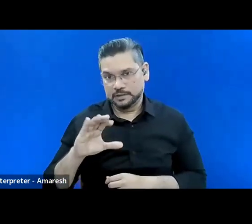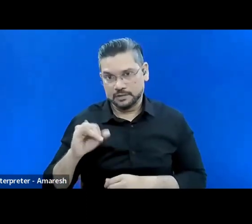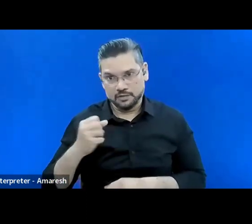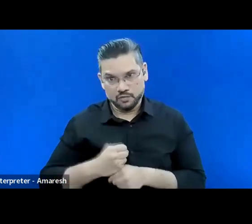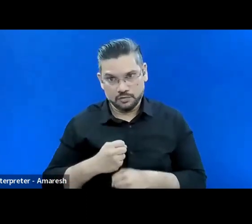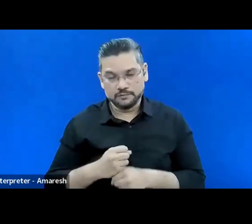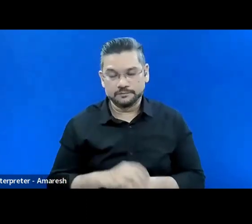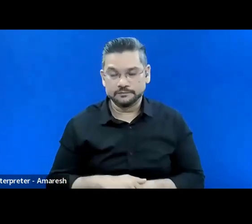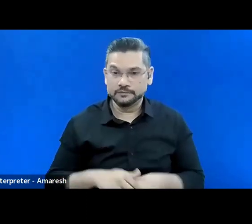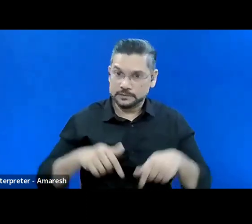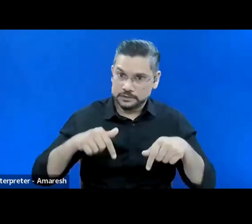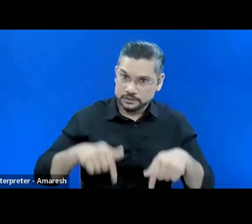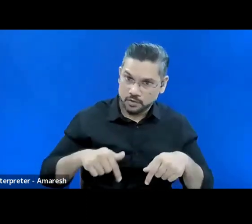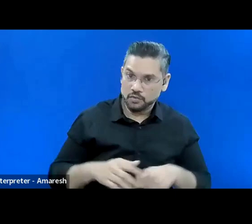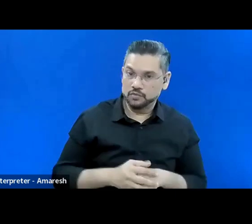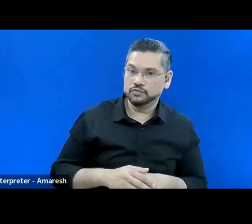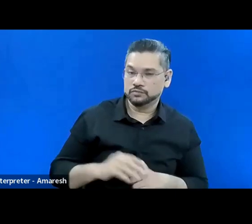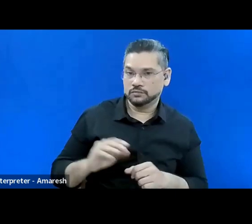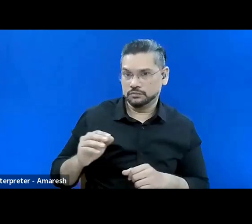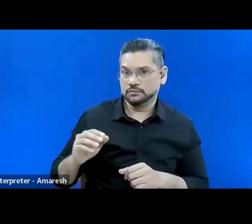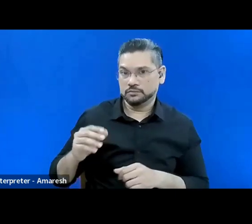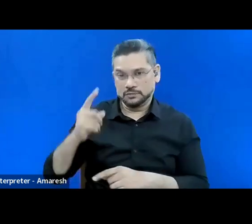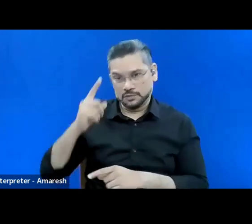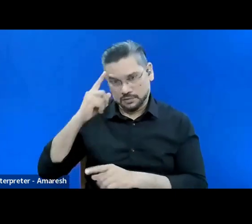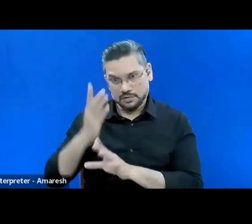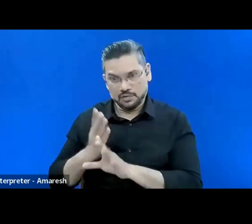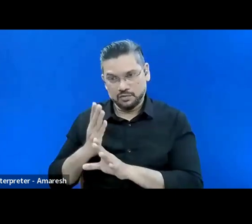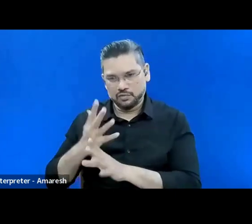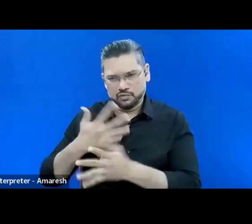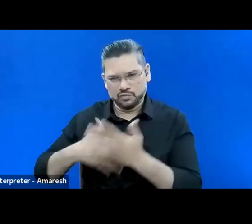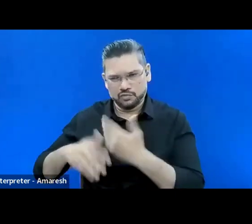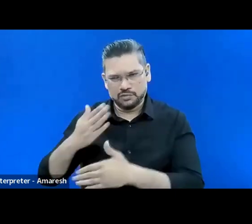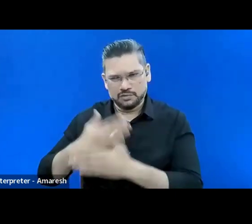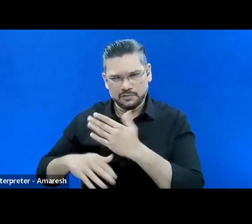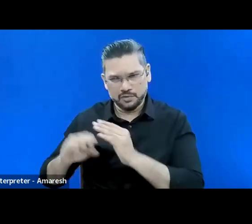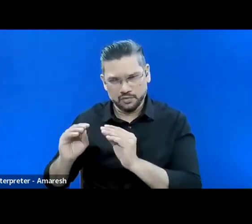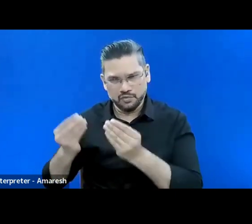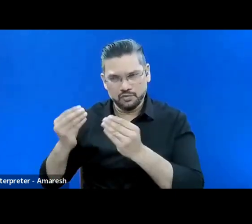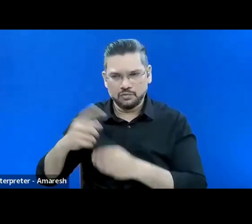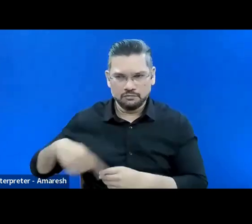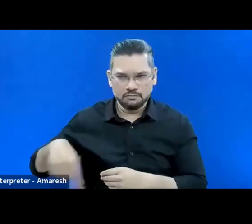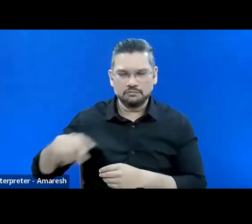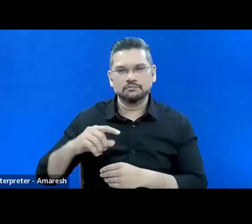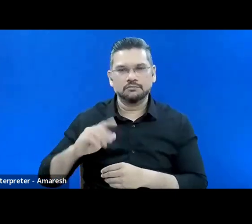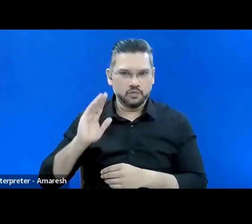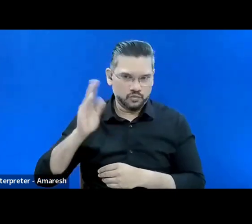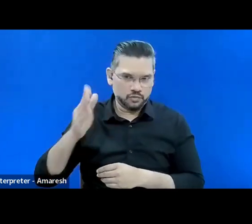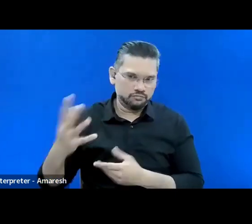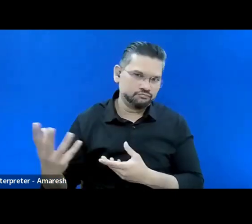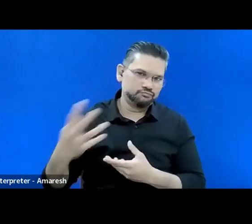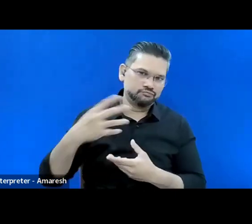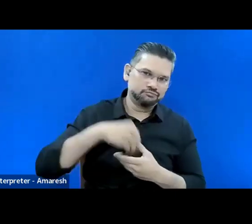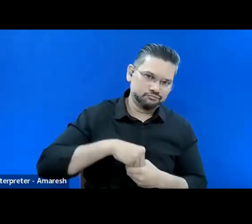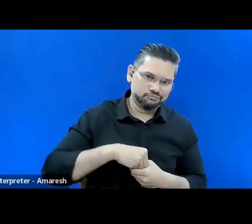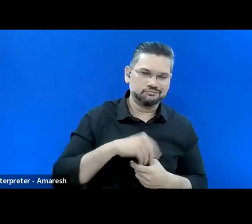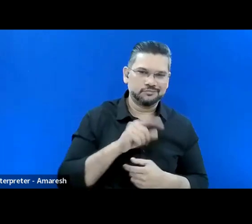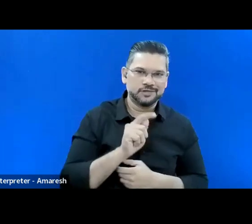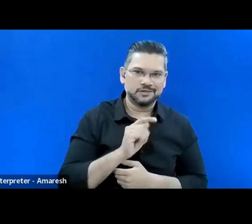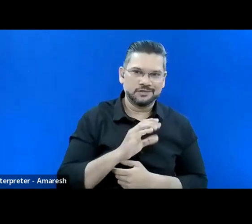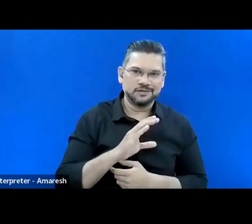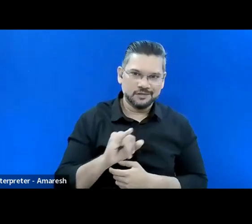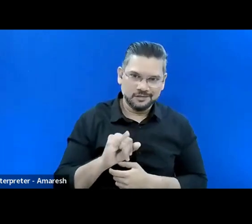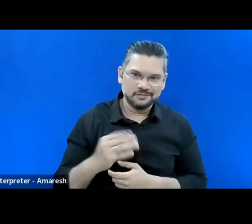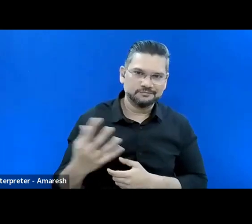young people with psychosocial disabilities will get the opportunity to be part of the TCI family and